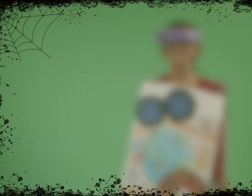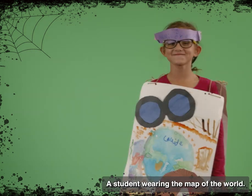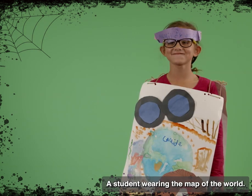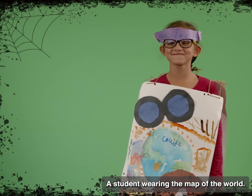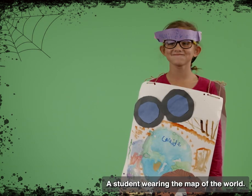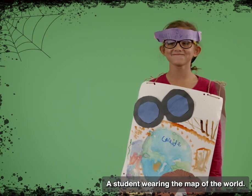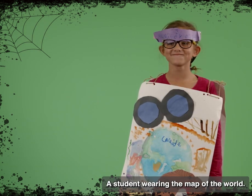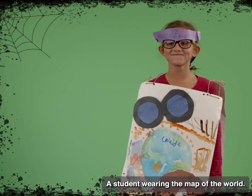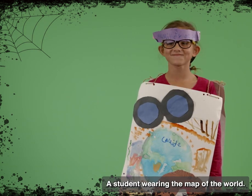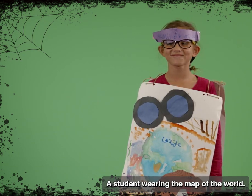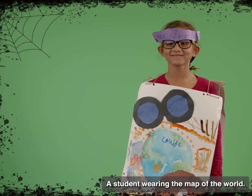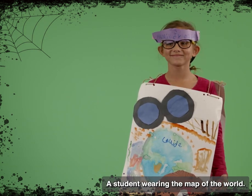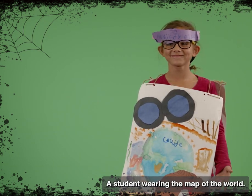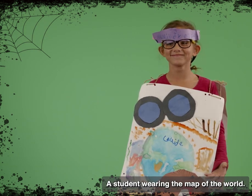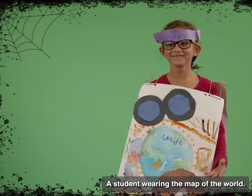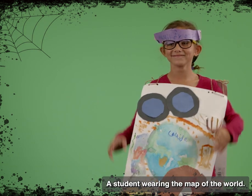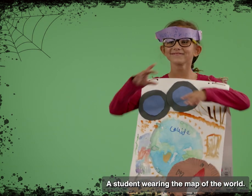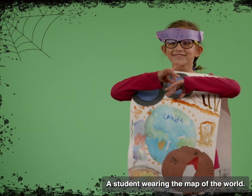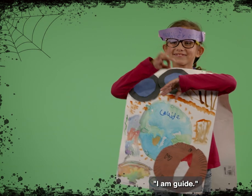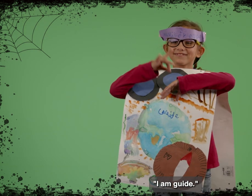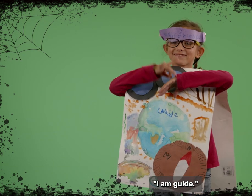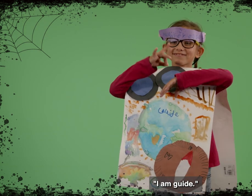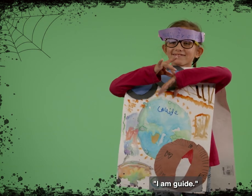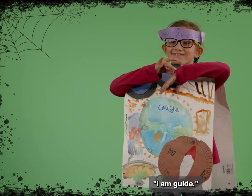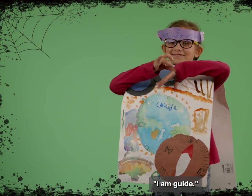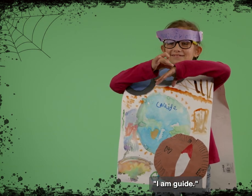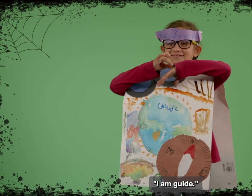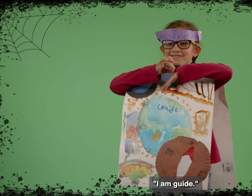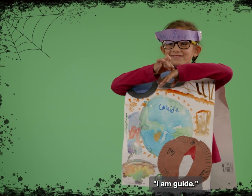A student wearing the map of the world. I am guide.